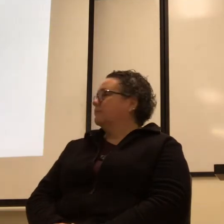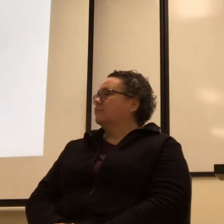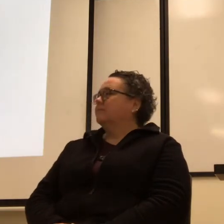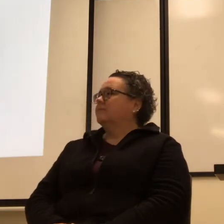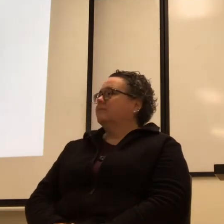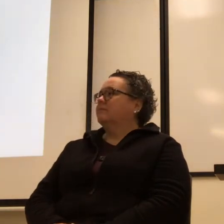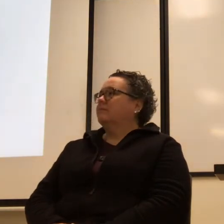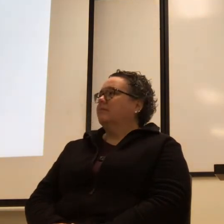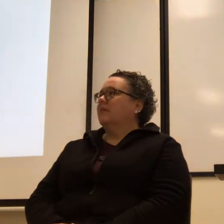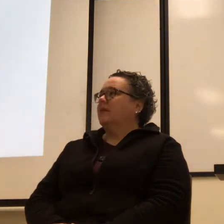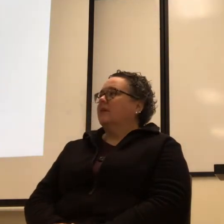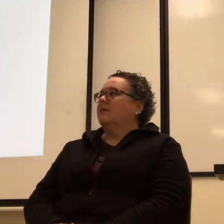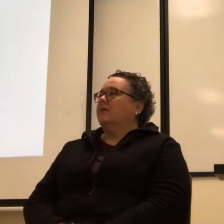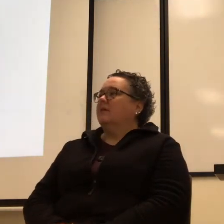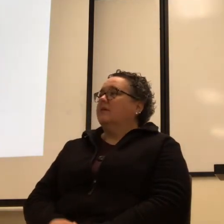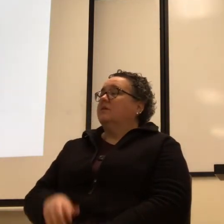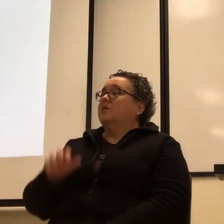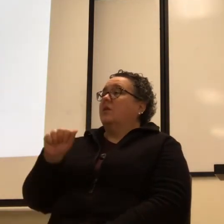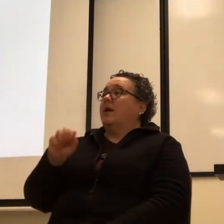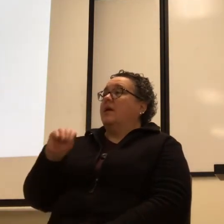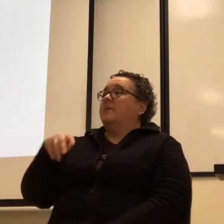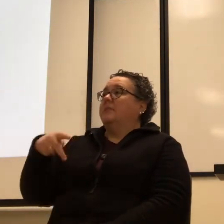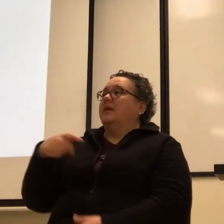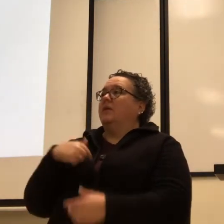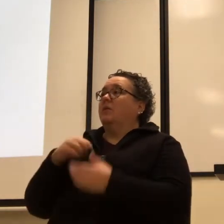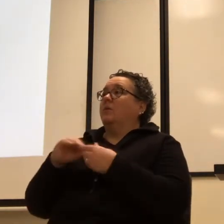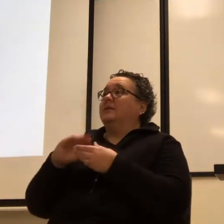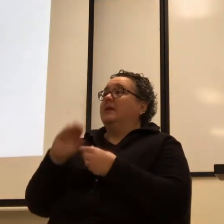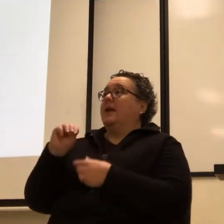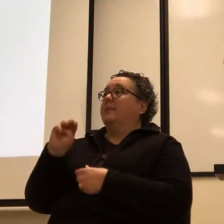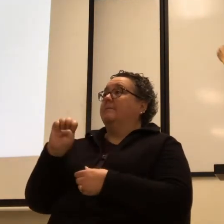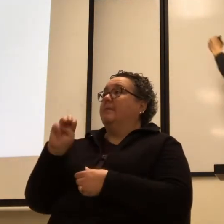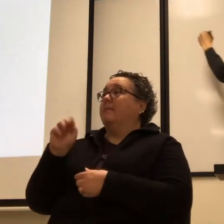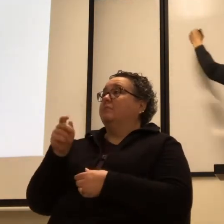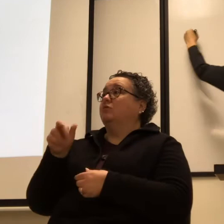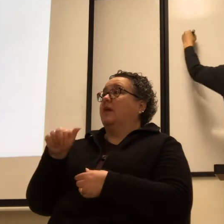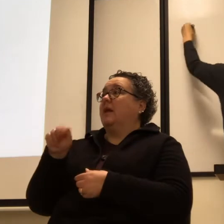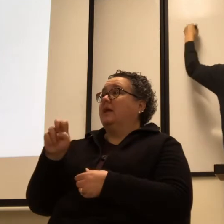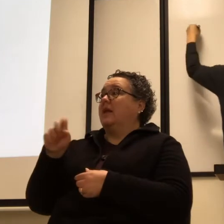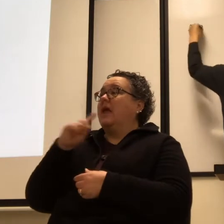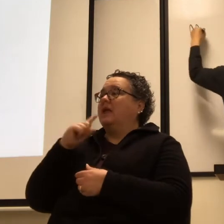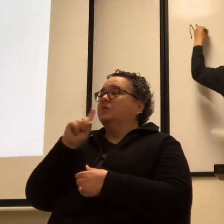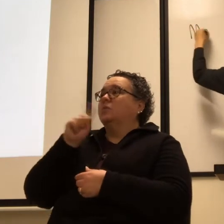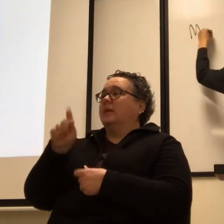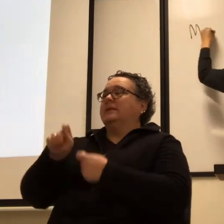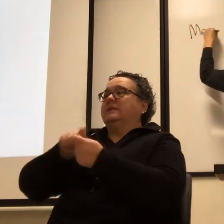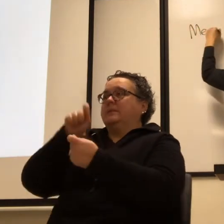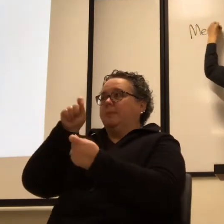So in A and P, when we say membrane, it has a very specific meaning. Membrane